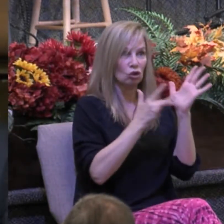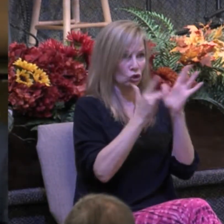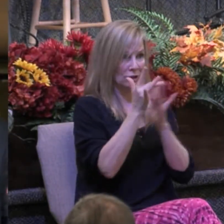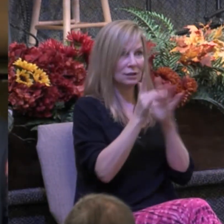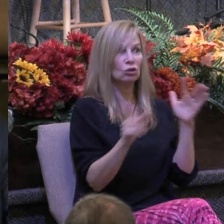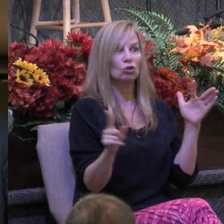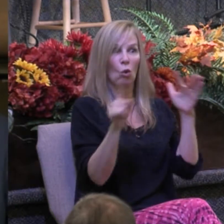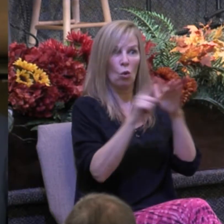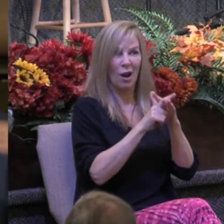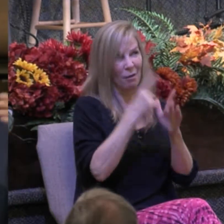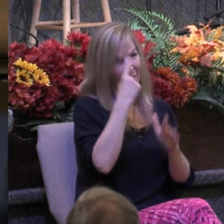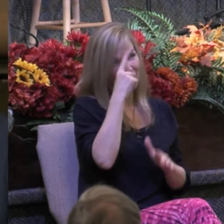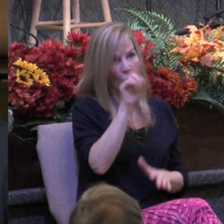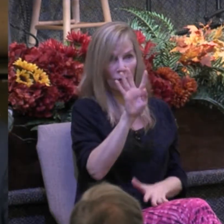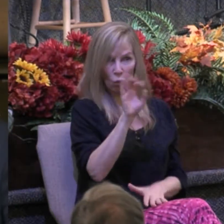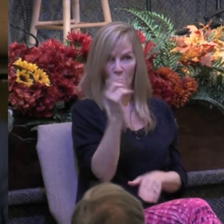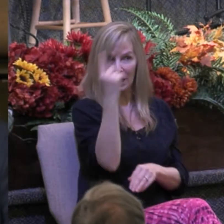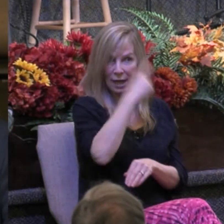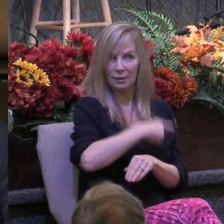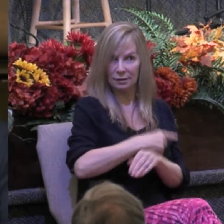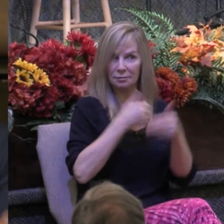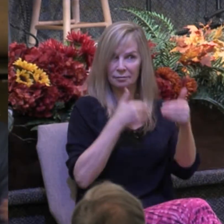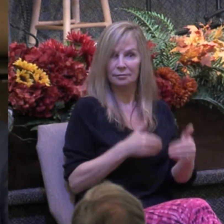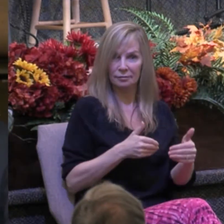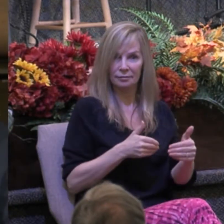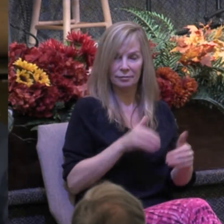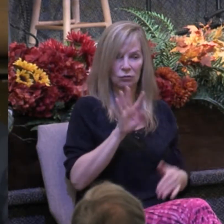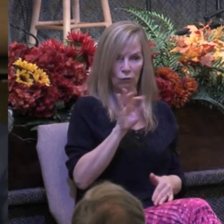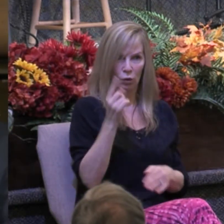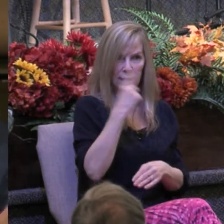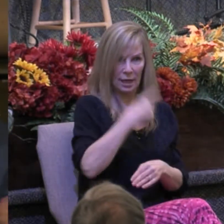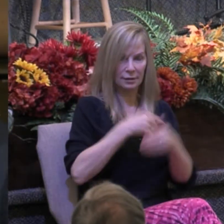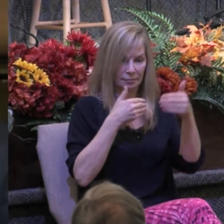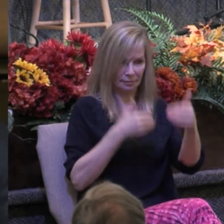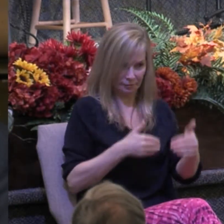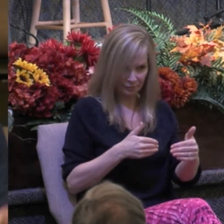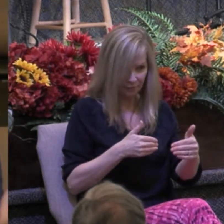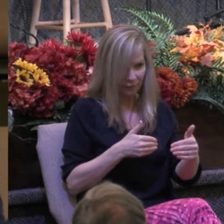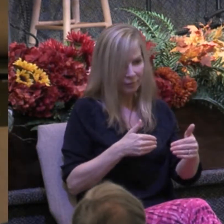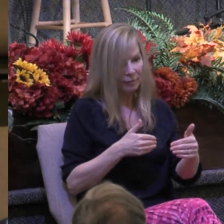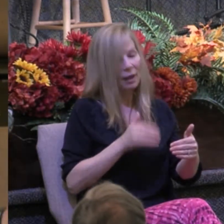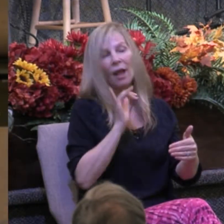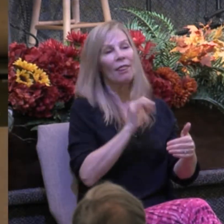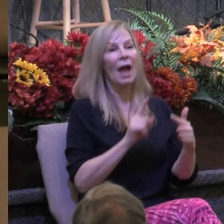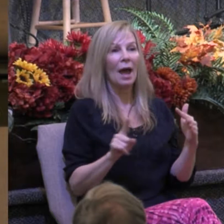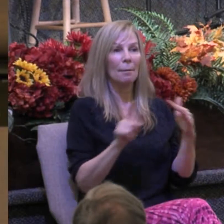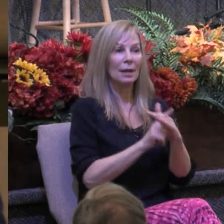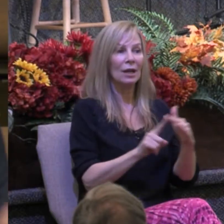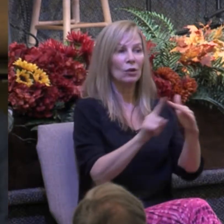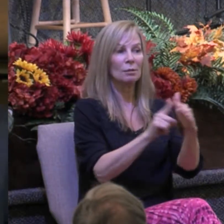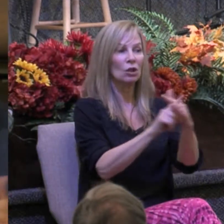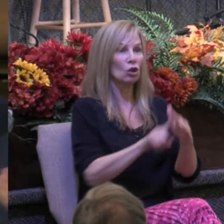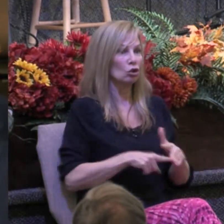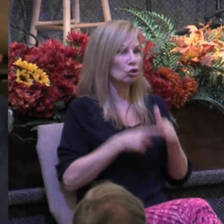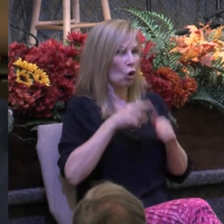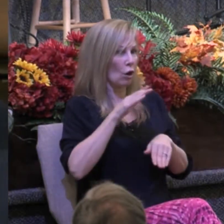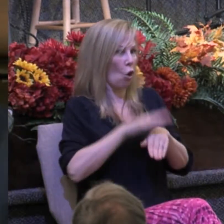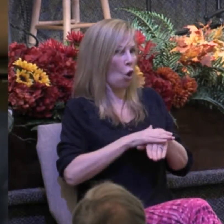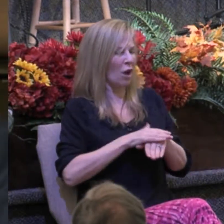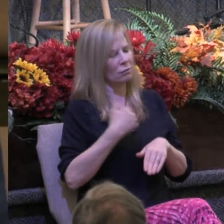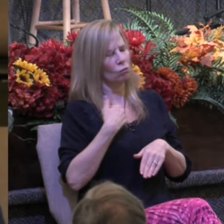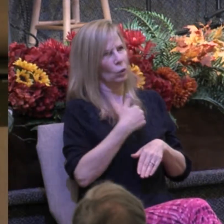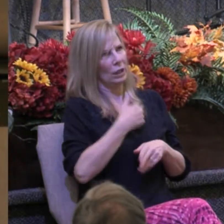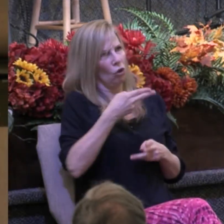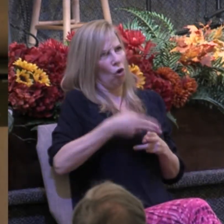these men for what? 40 days. He makes that very clear. And we know that these appearances started on what we would call Easter